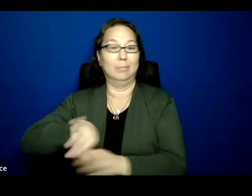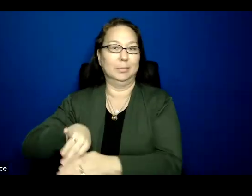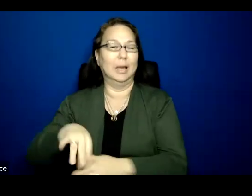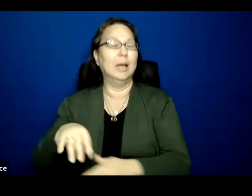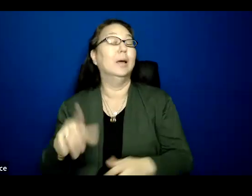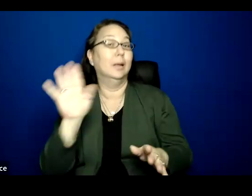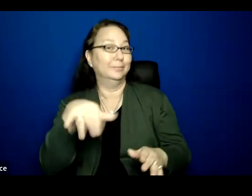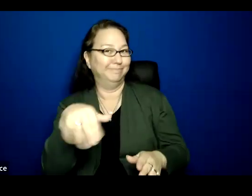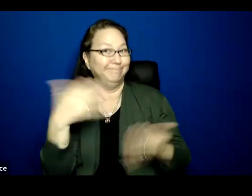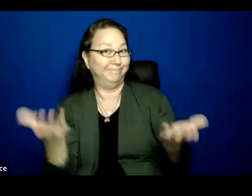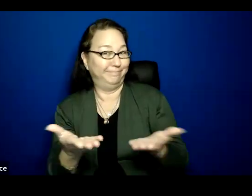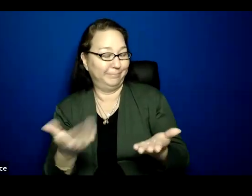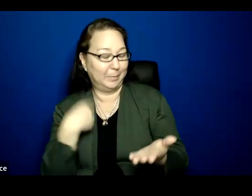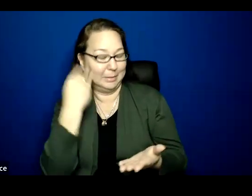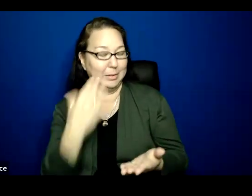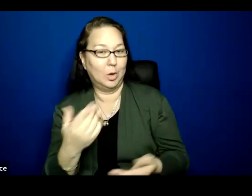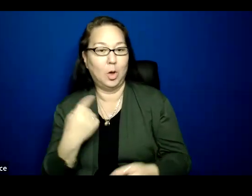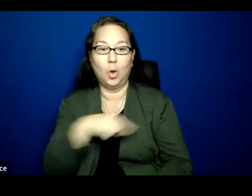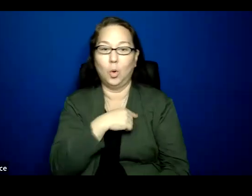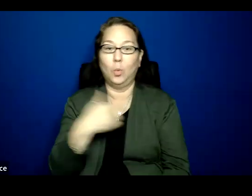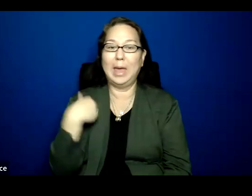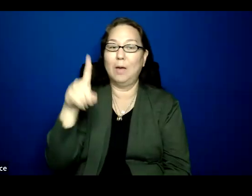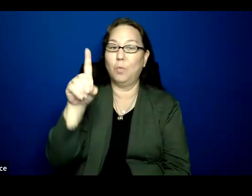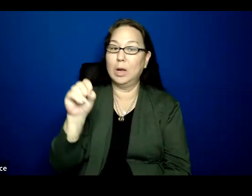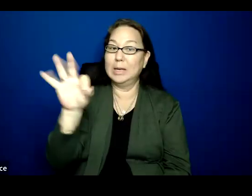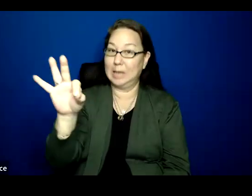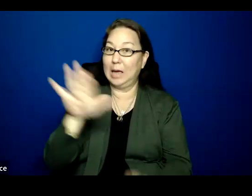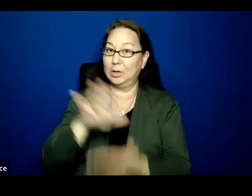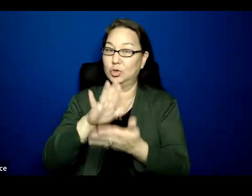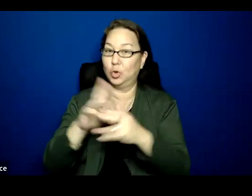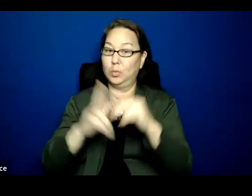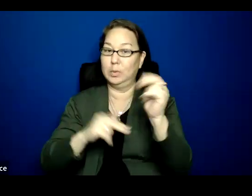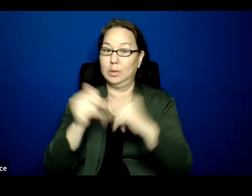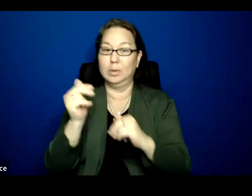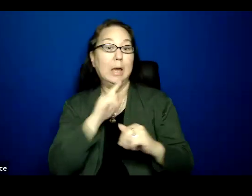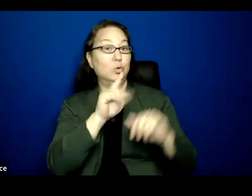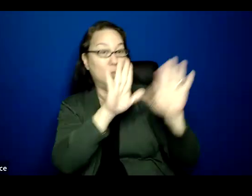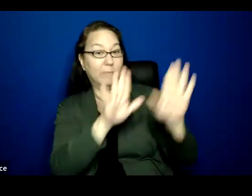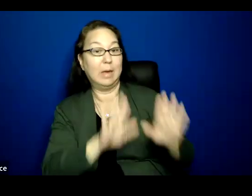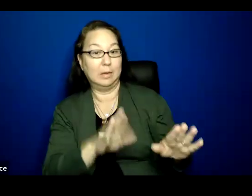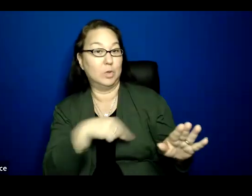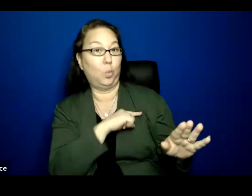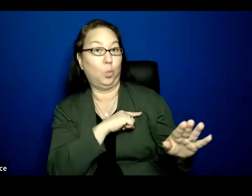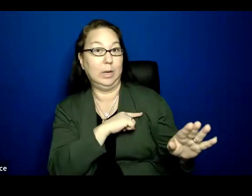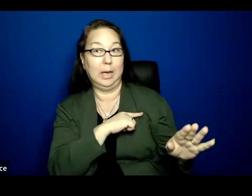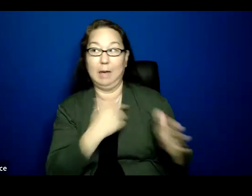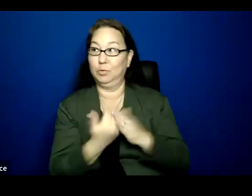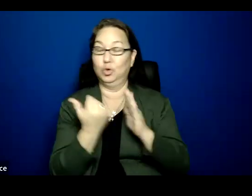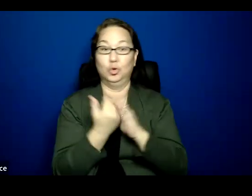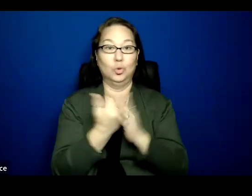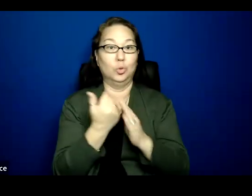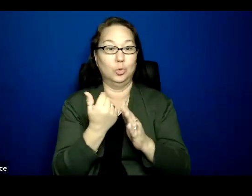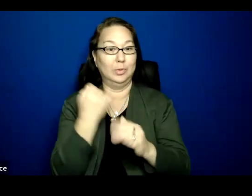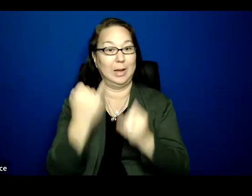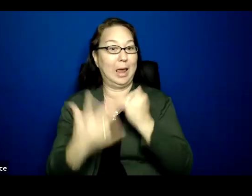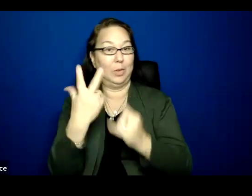deal. We have 109 school buildings, and it's fantastic that we built 3 new schools in the last 3 years. It's great that we